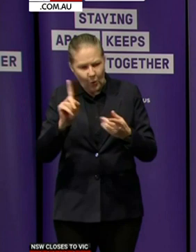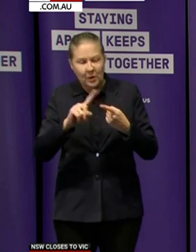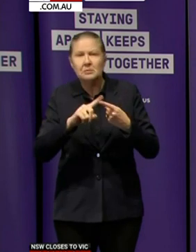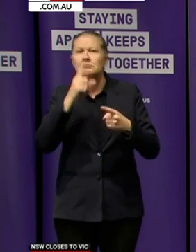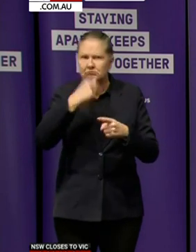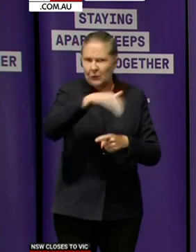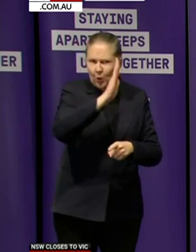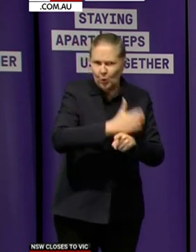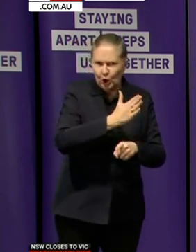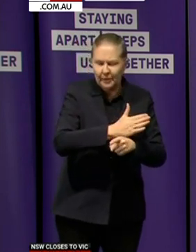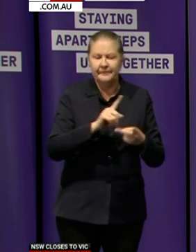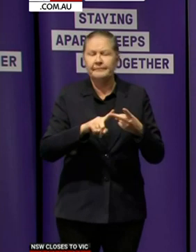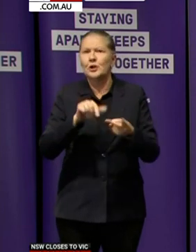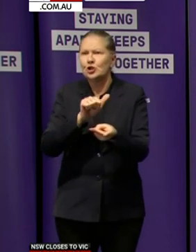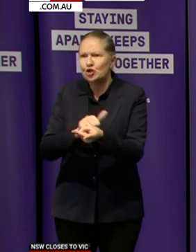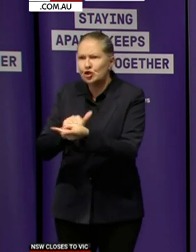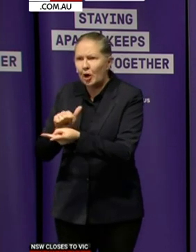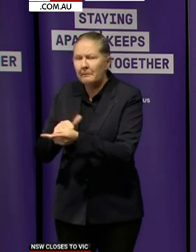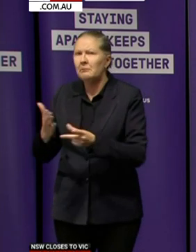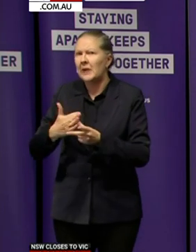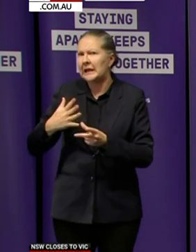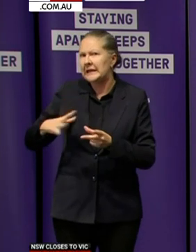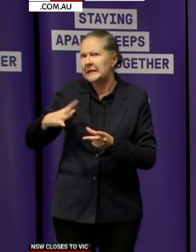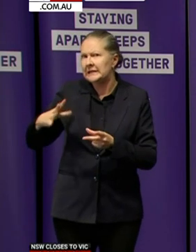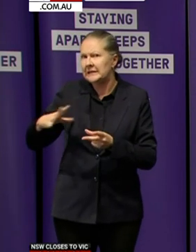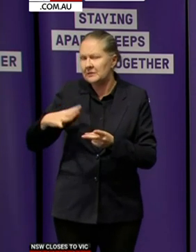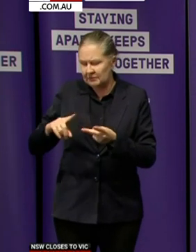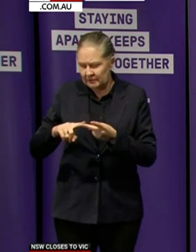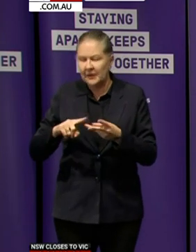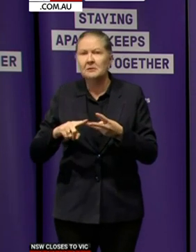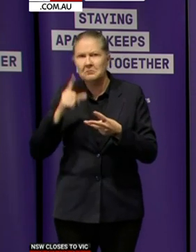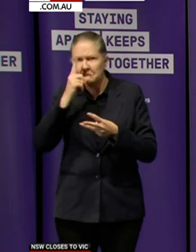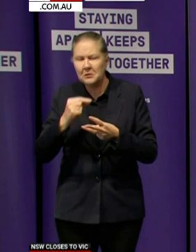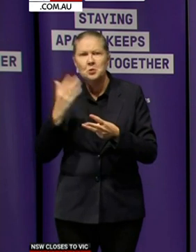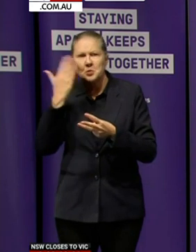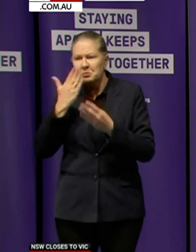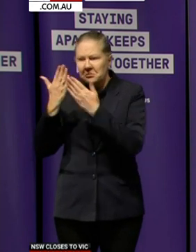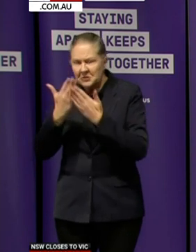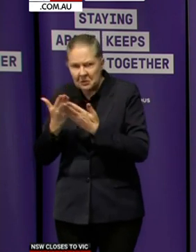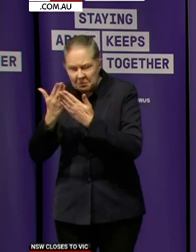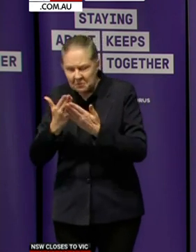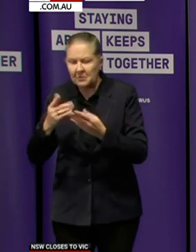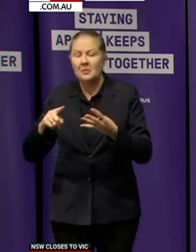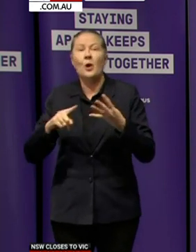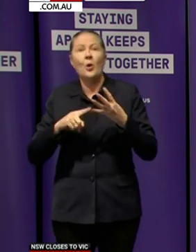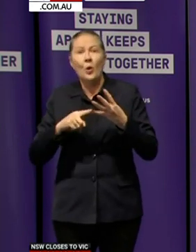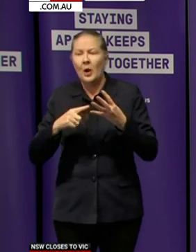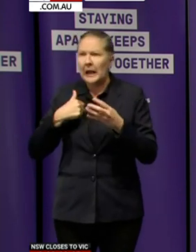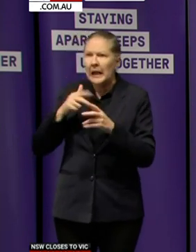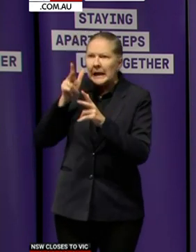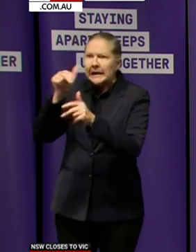to go shopping for the things you need when you need them, to study, to provide care or to get